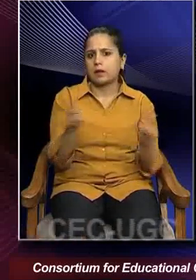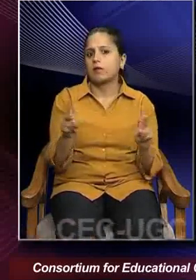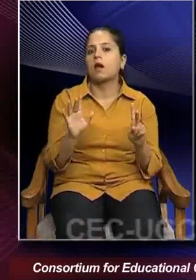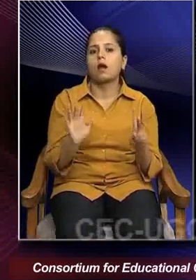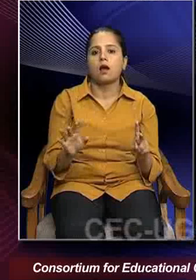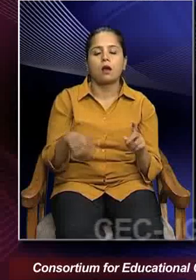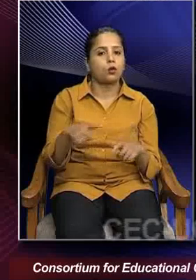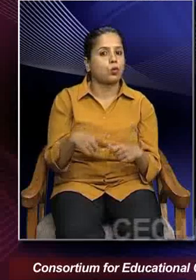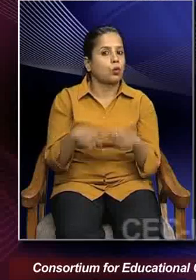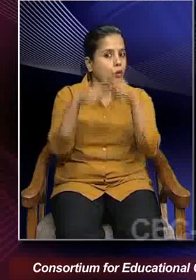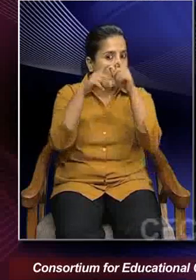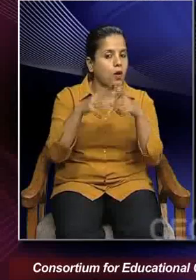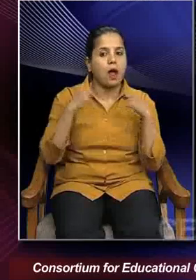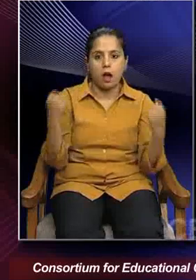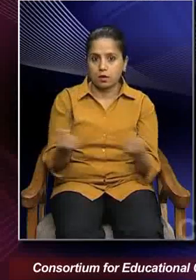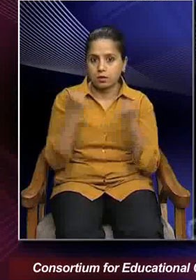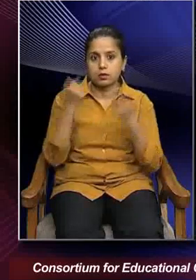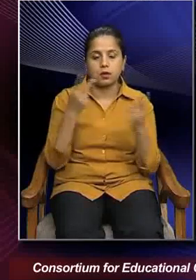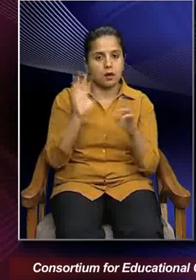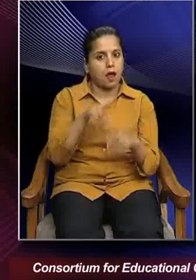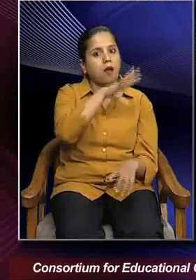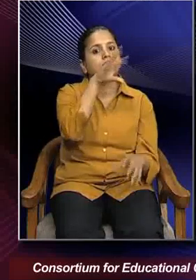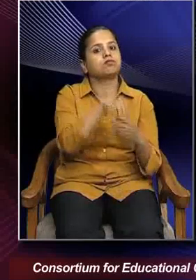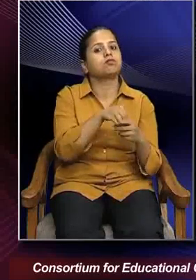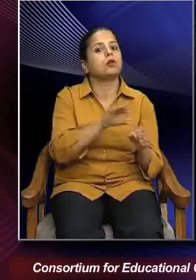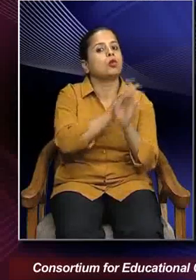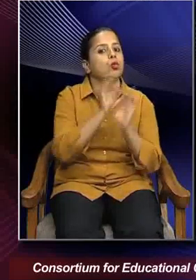the qualities and actions that are there in it.